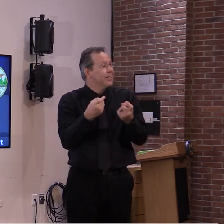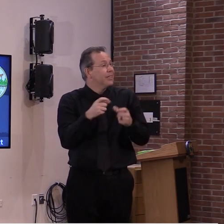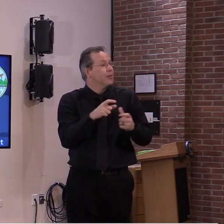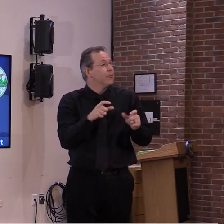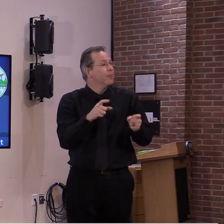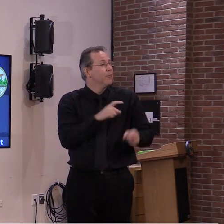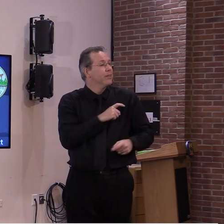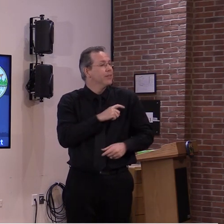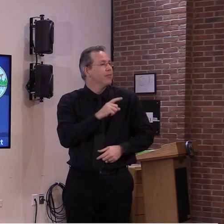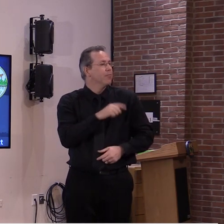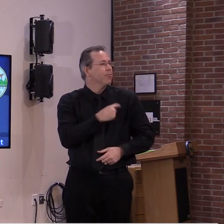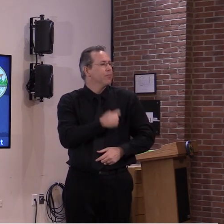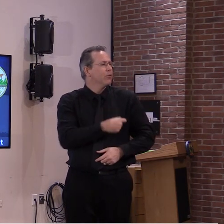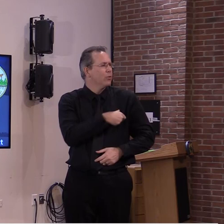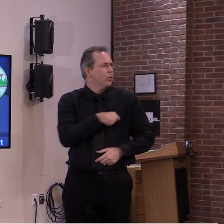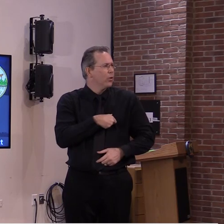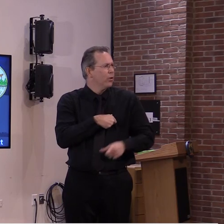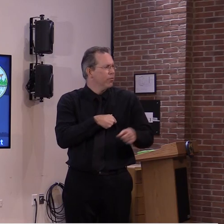that.